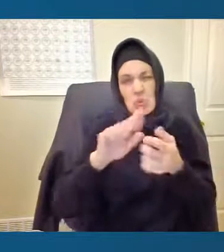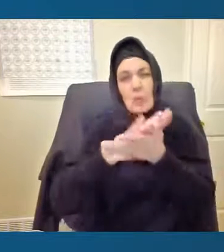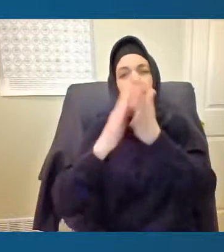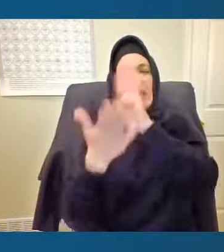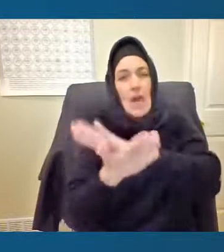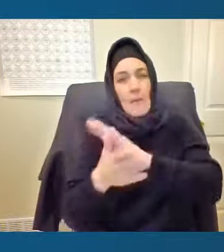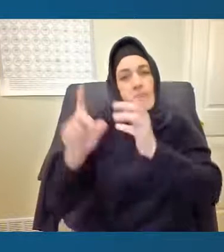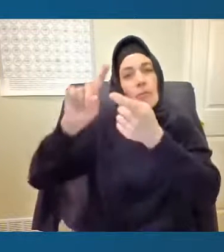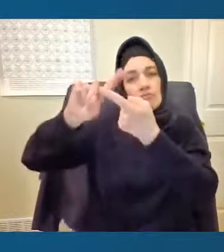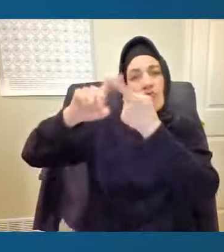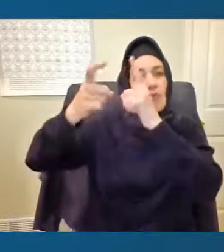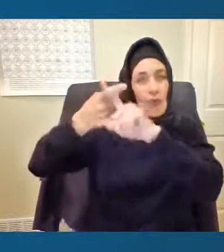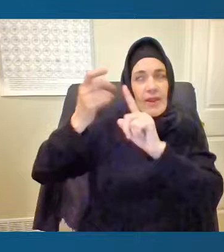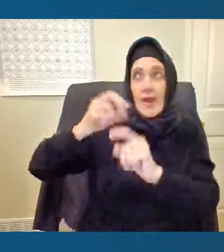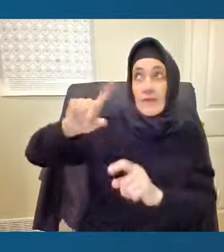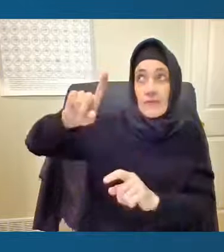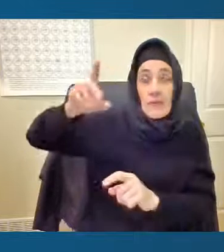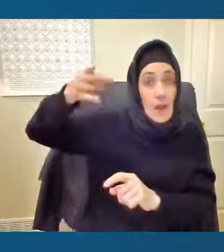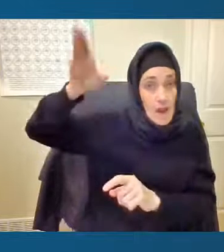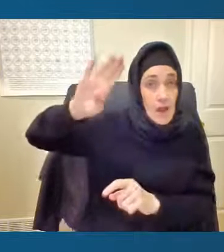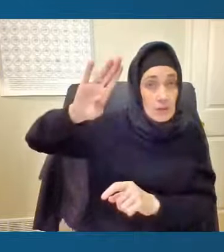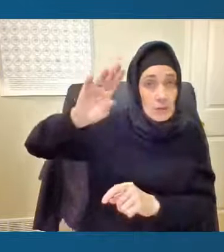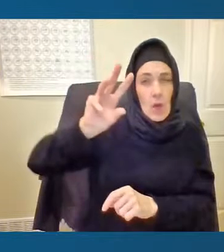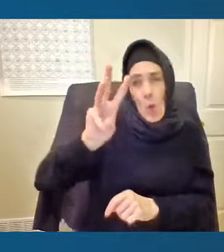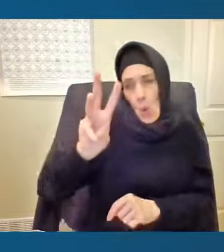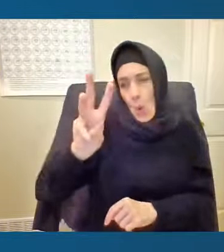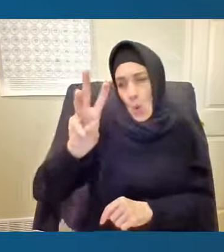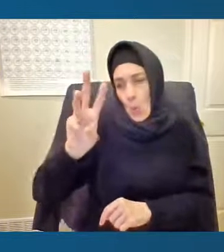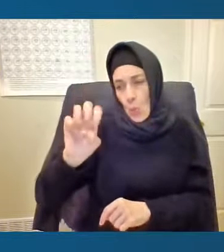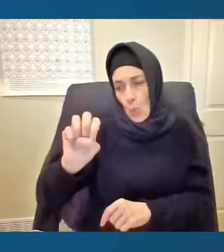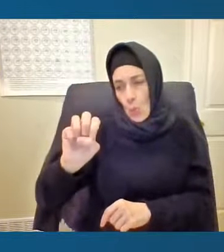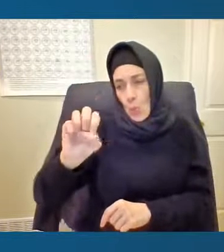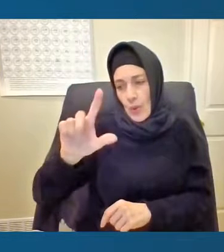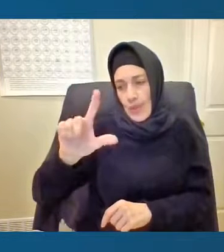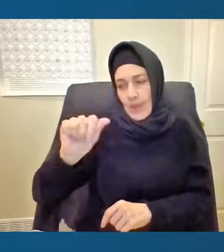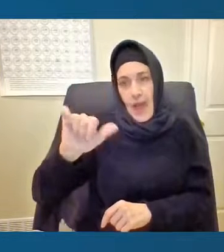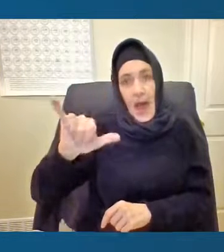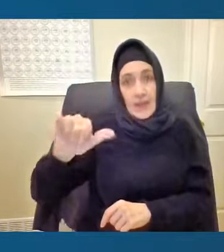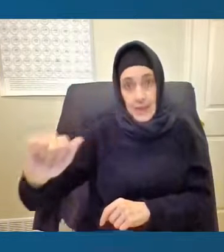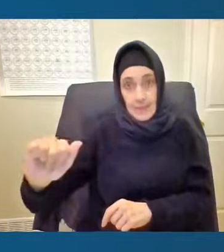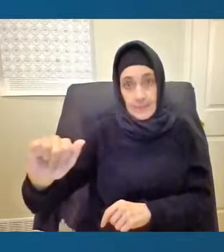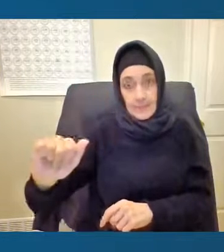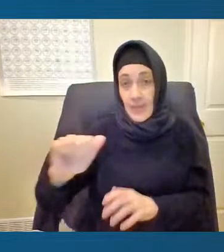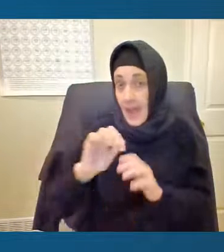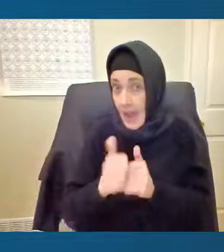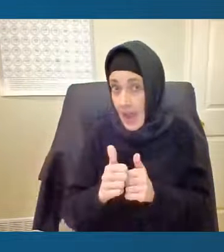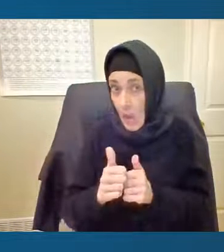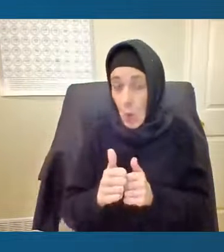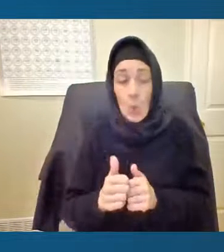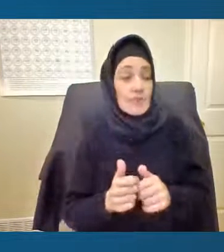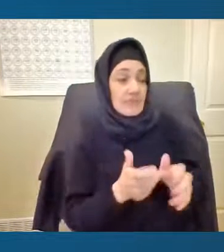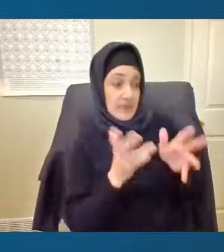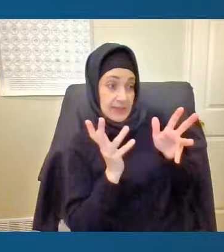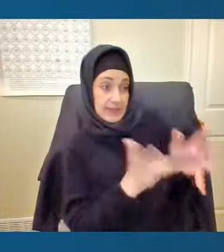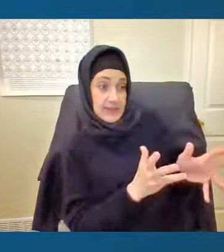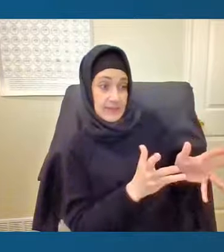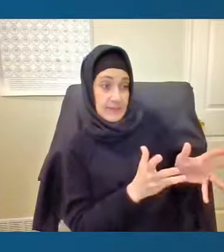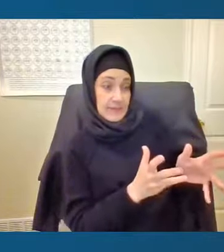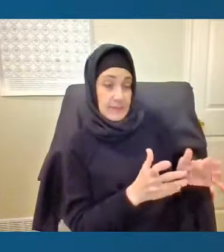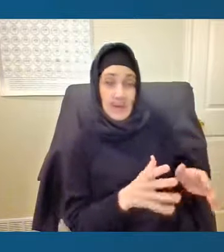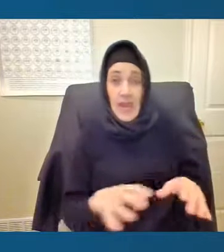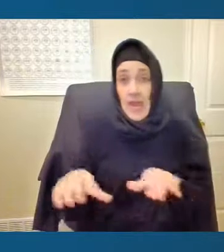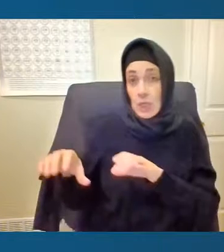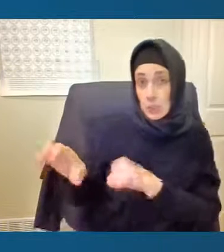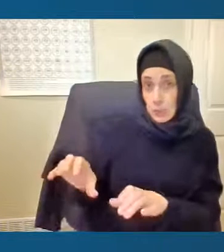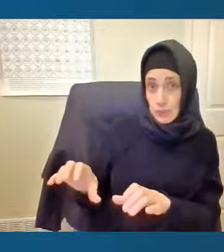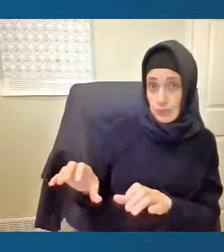in today's age, a friend of God, there's only two things. One is to leave out, the other is to do. And you know what it is? Number one thing you need to do is